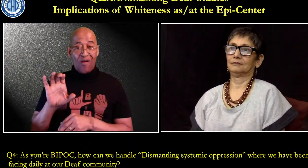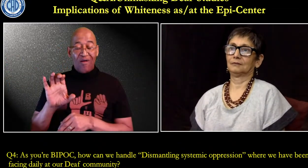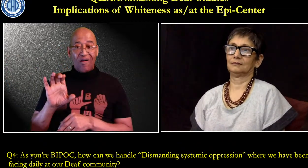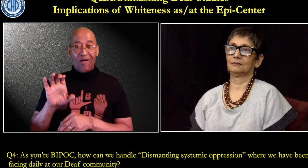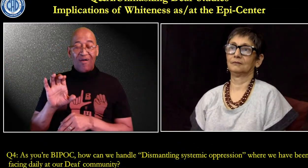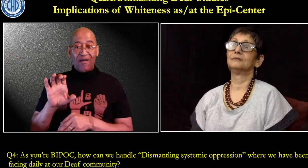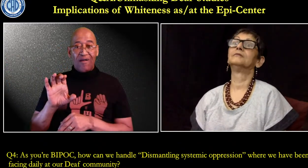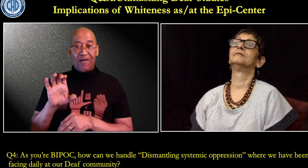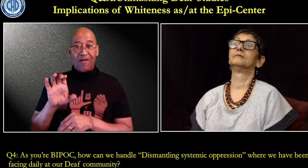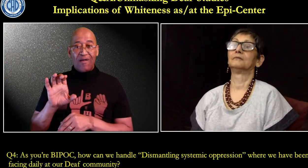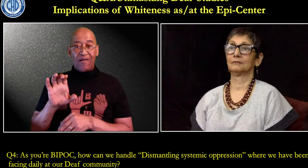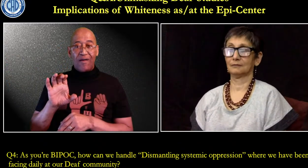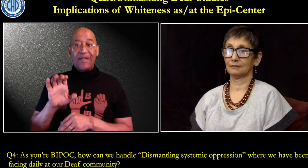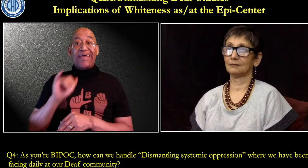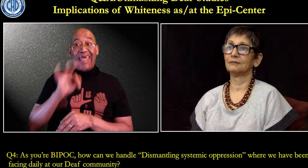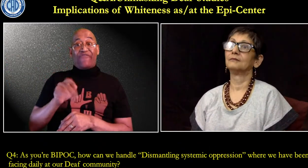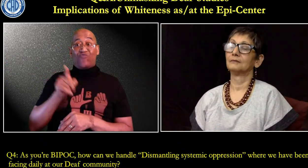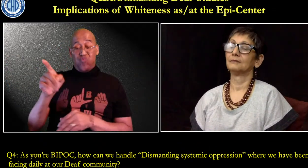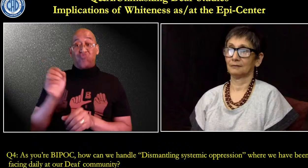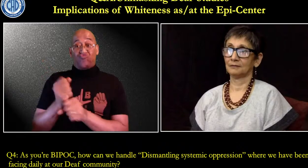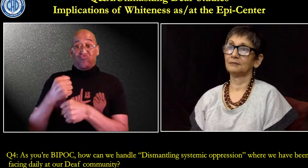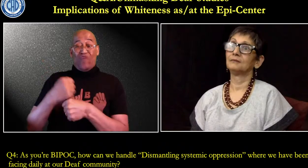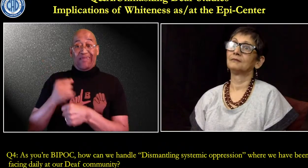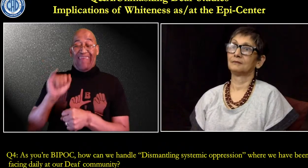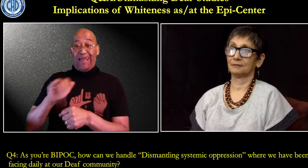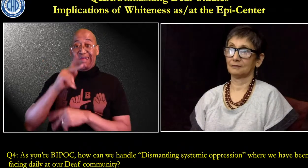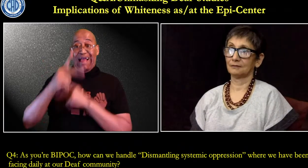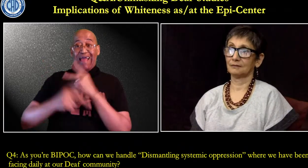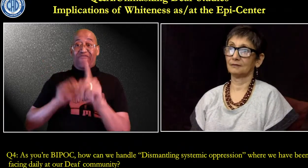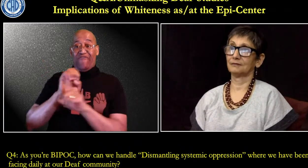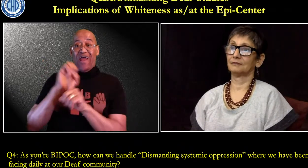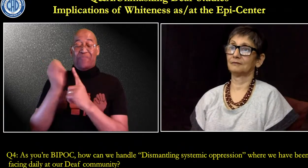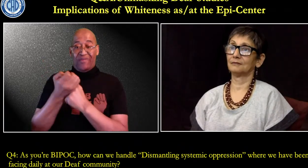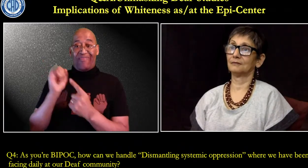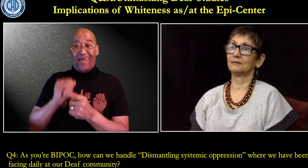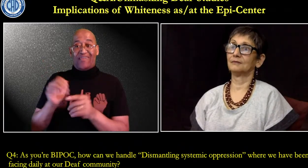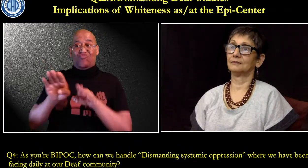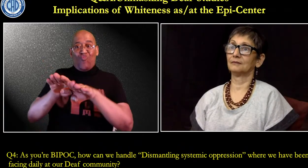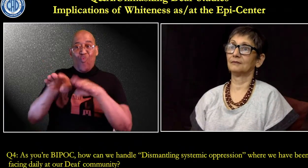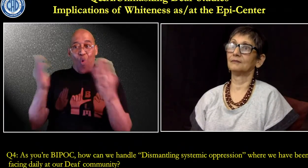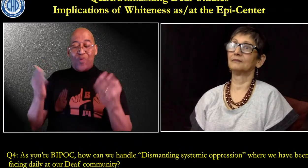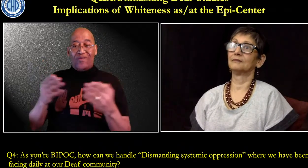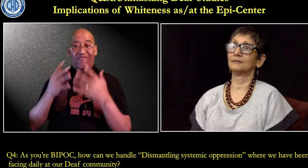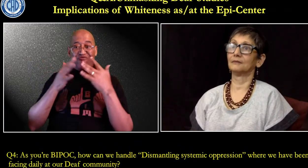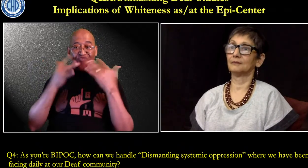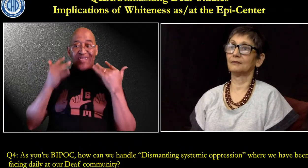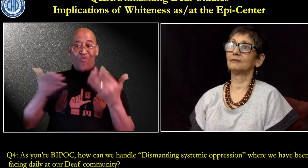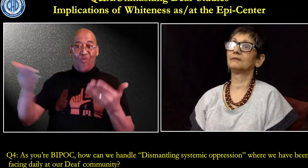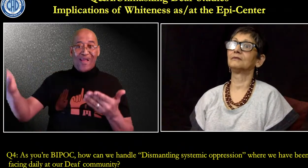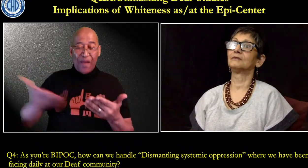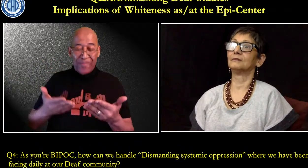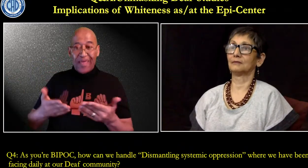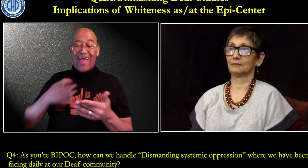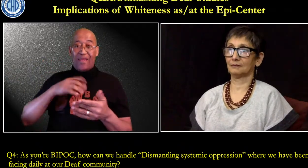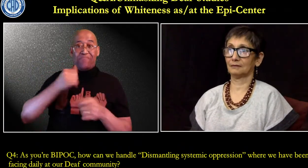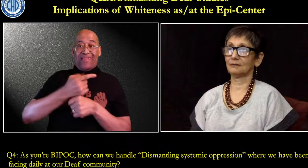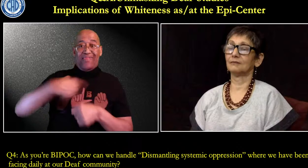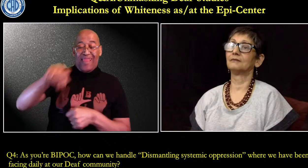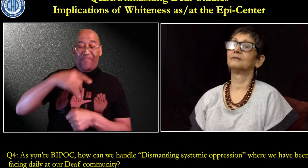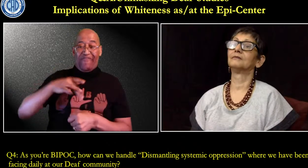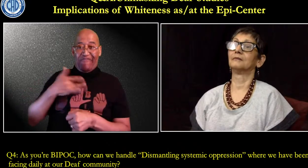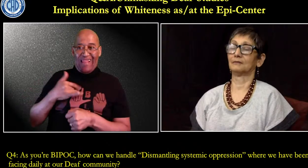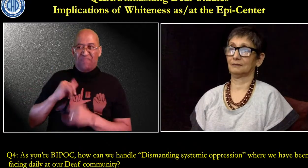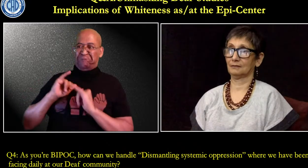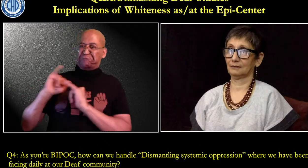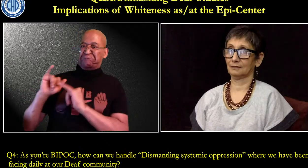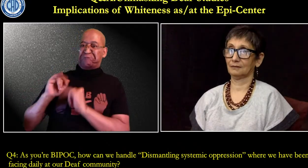responsibility, to grab the by POC individuals to make it aware of that environment and open